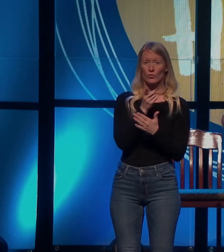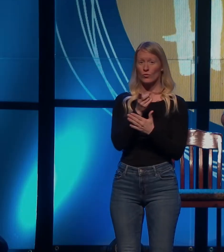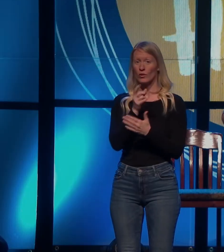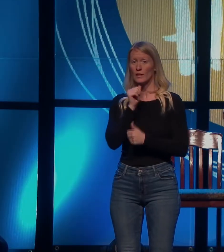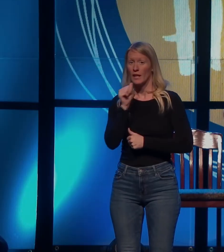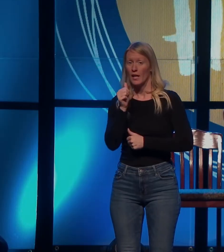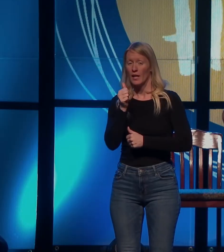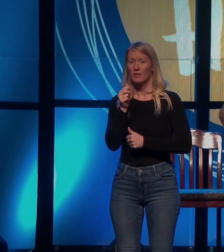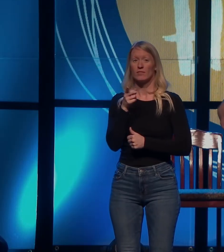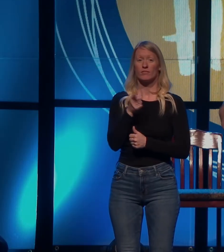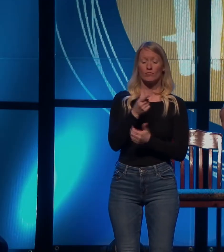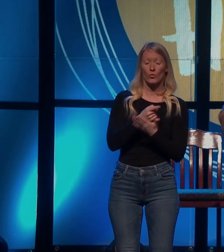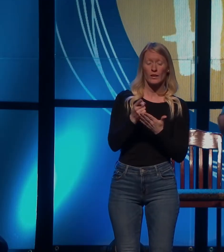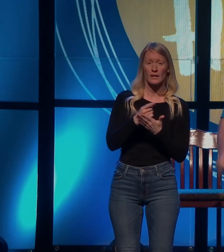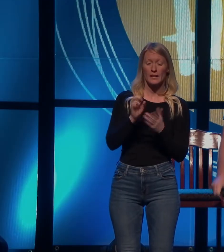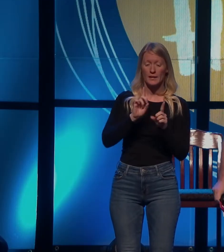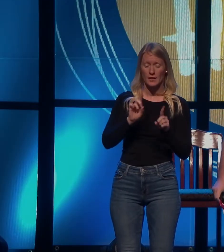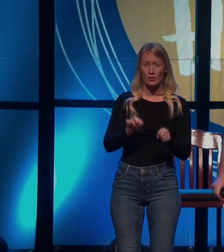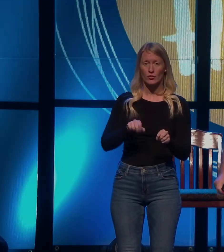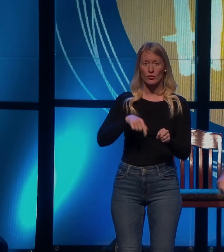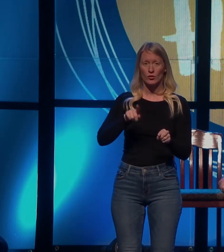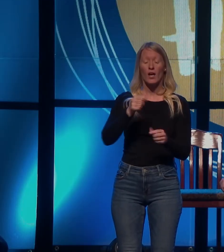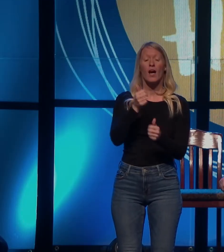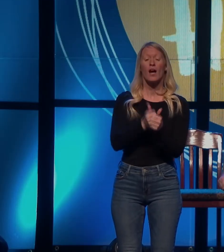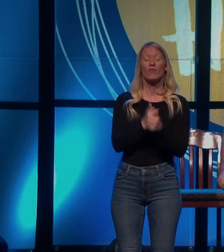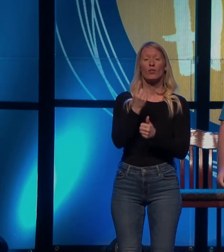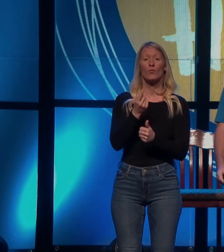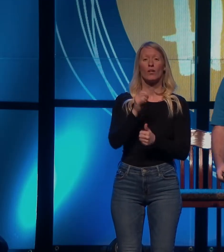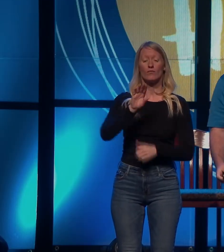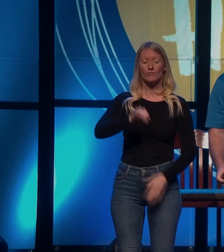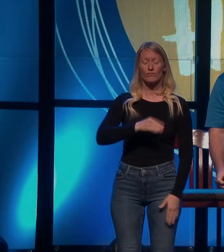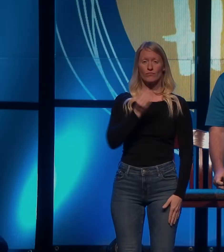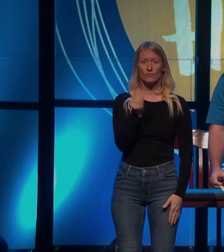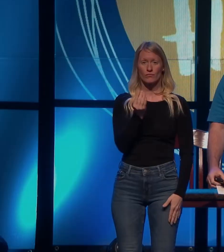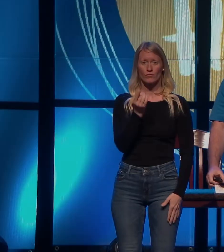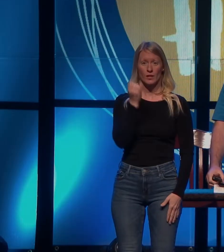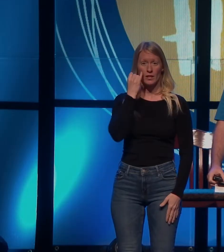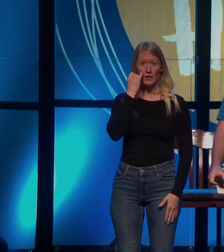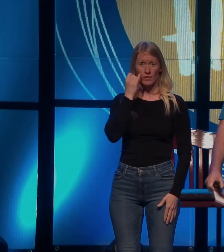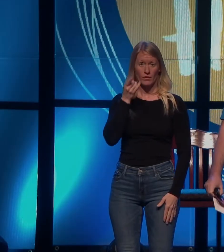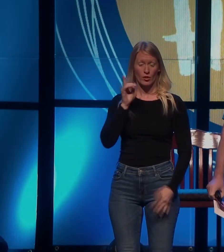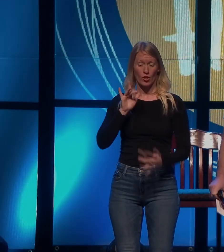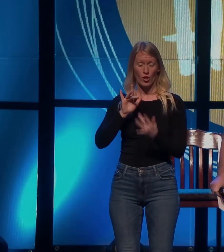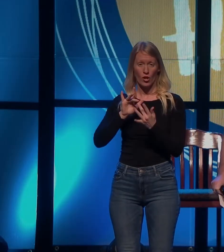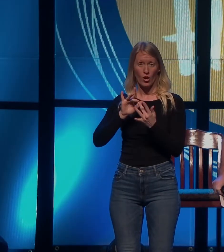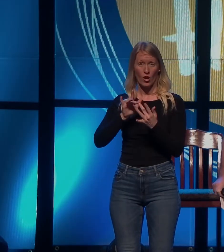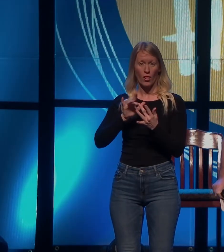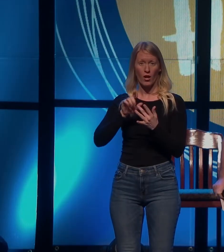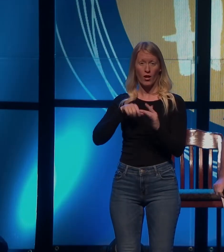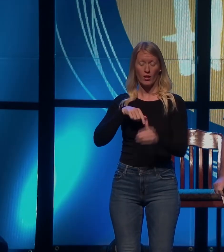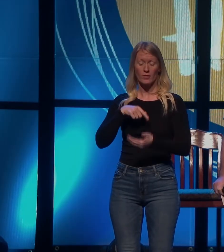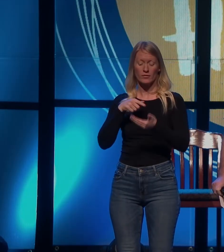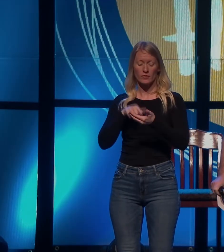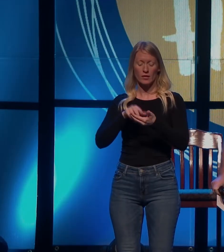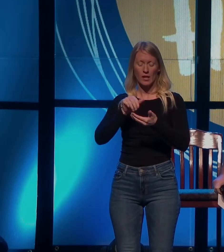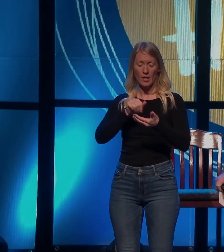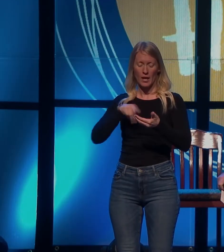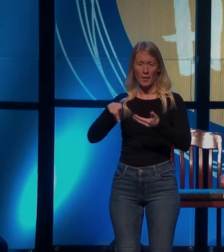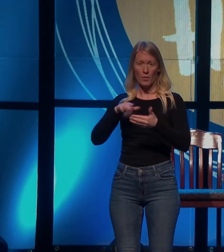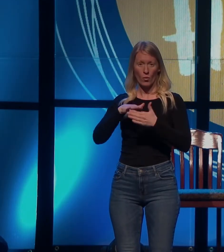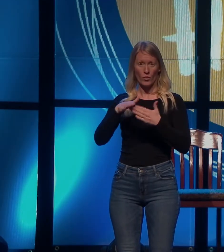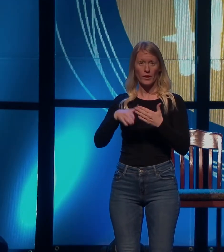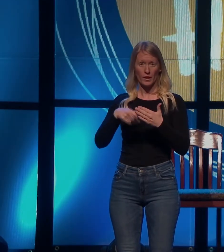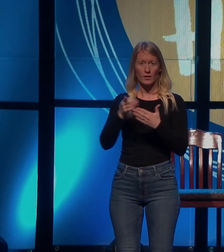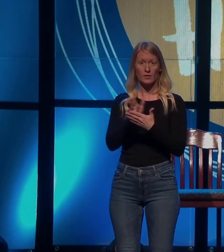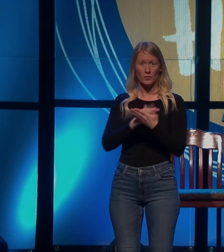out. And if you're online, you can click on the Connect card in the app under the weekends section. But